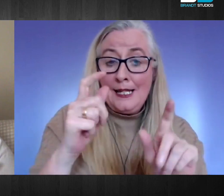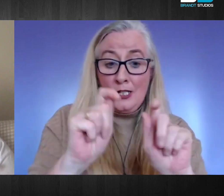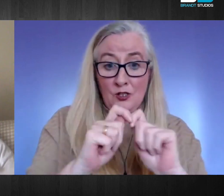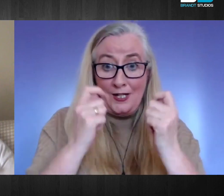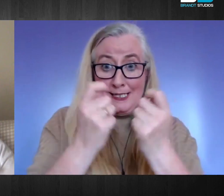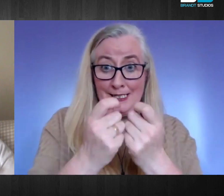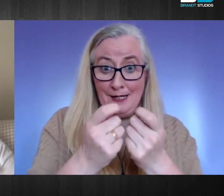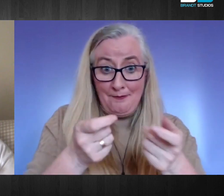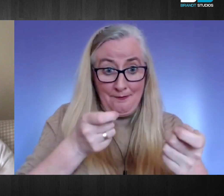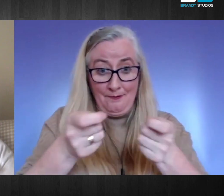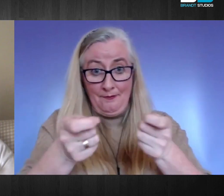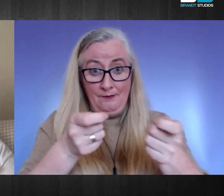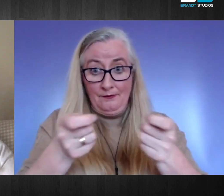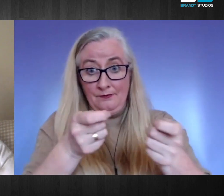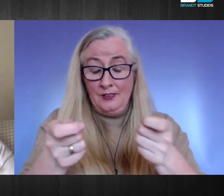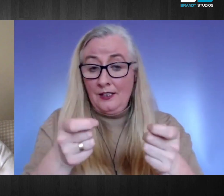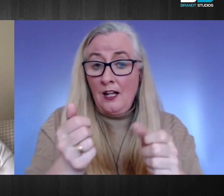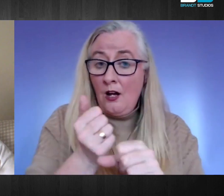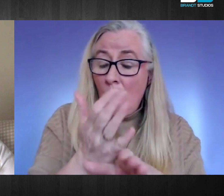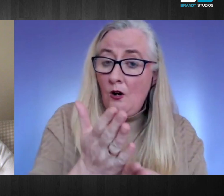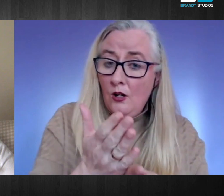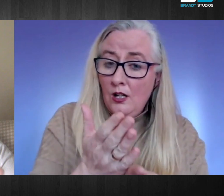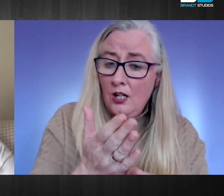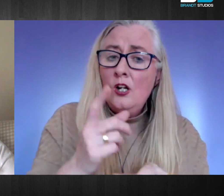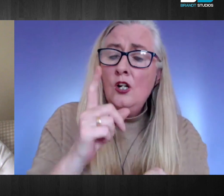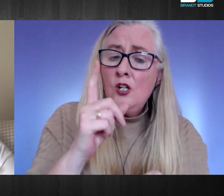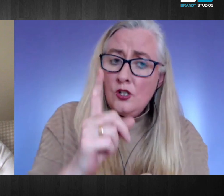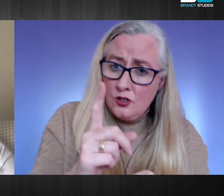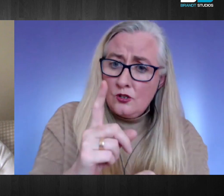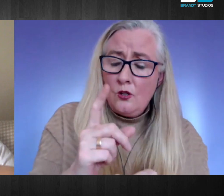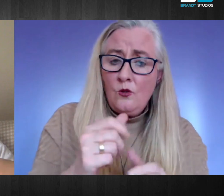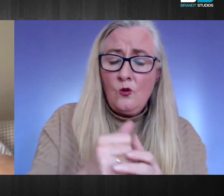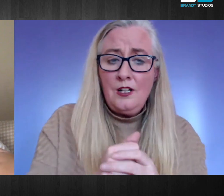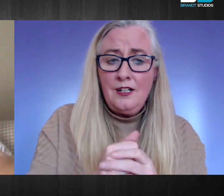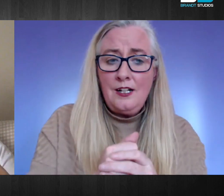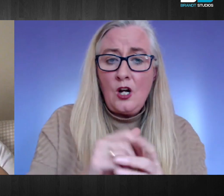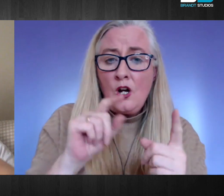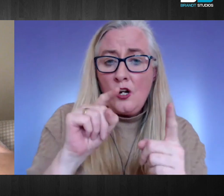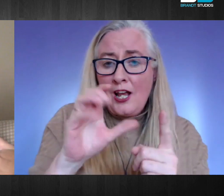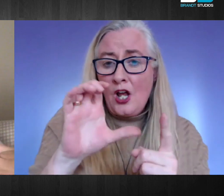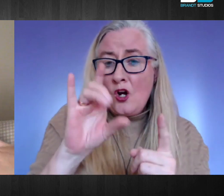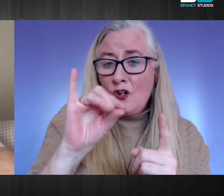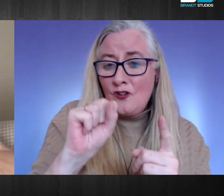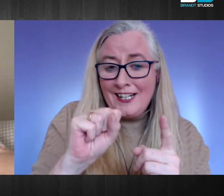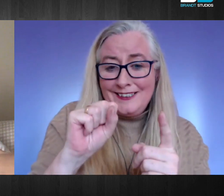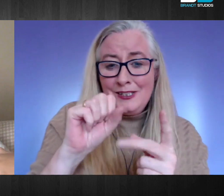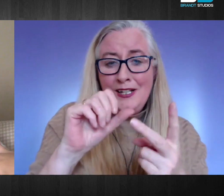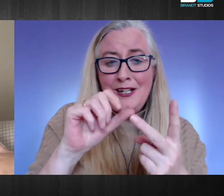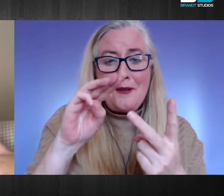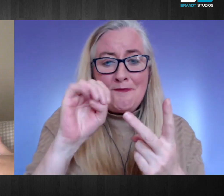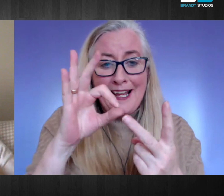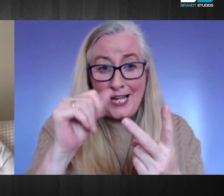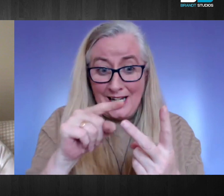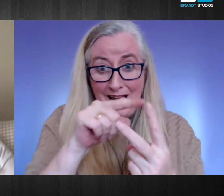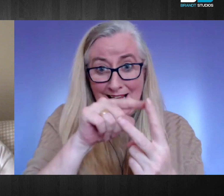that. There are also, of course, many of them are representing groups that are more susceptible to the clinical